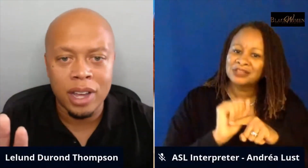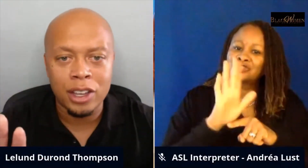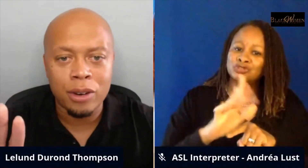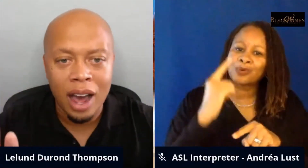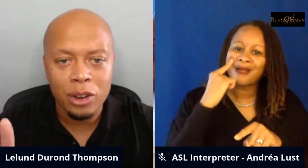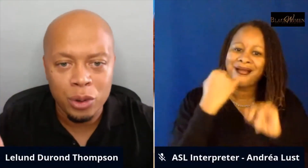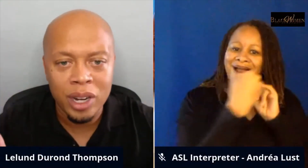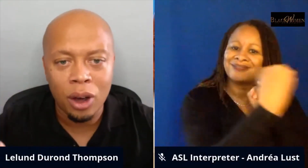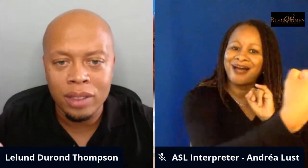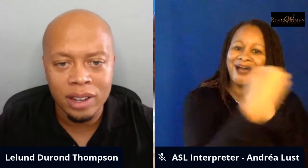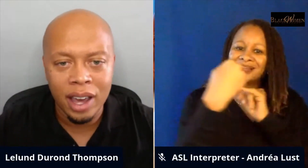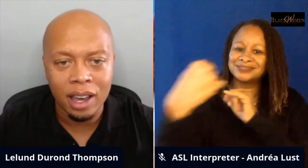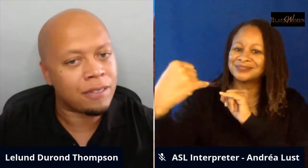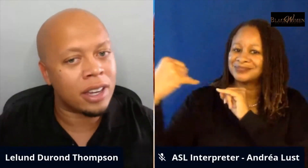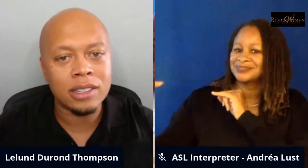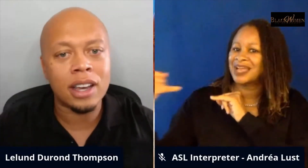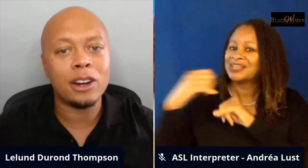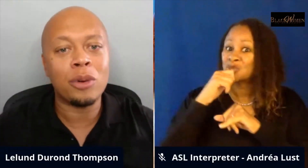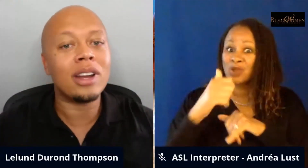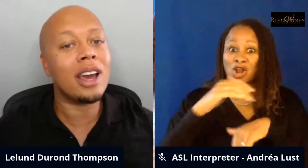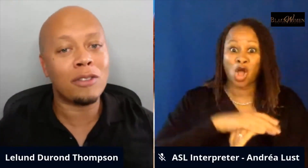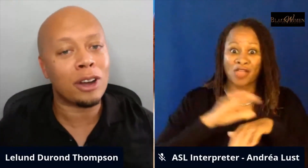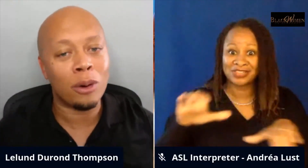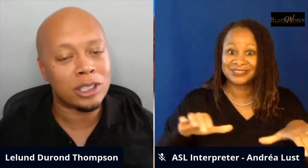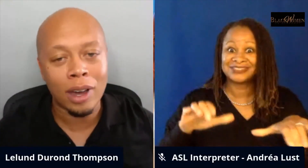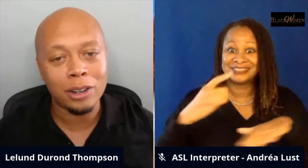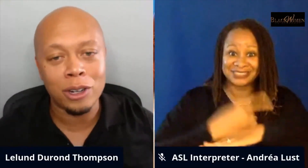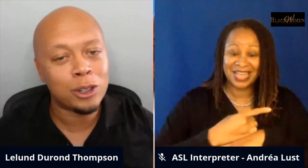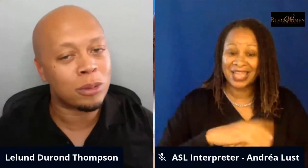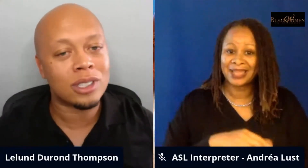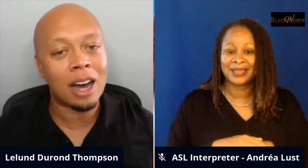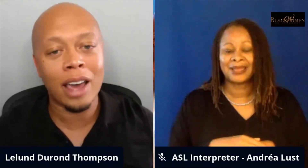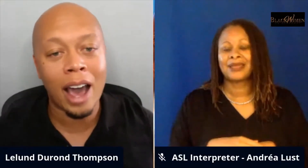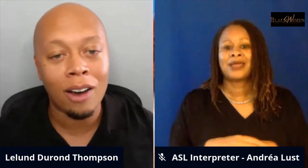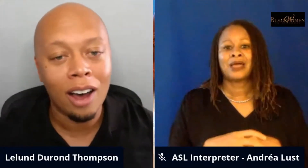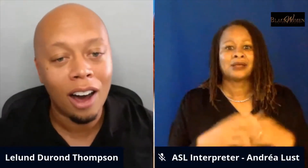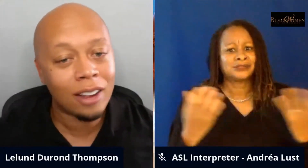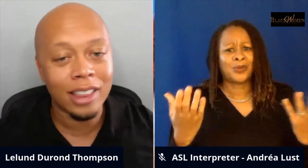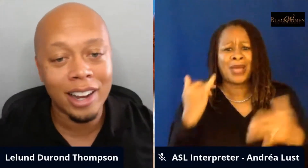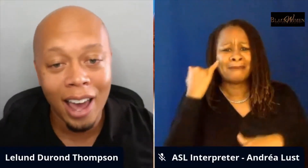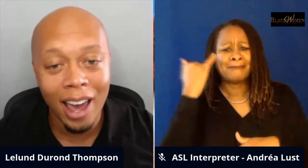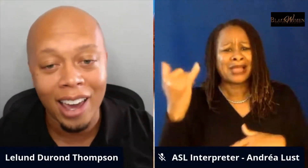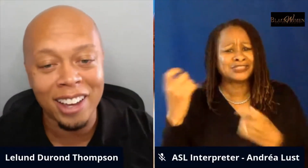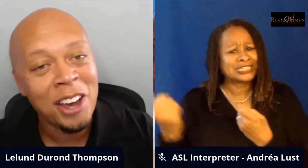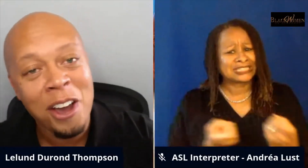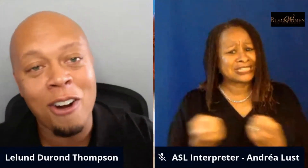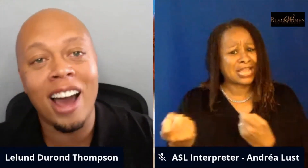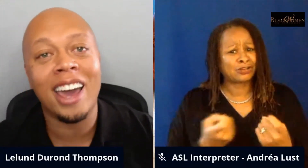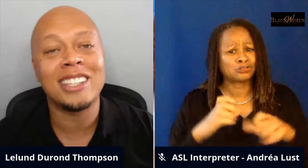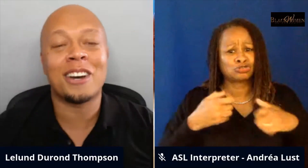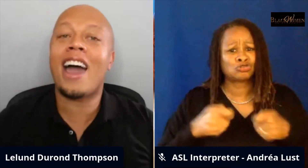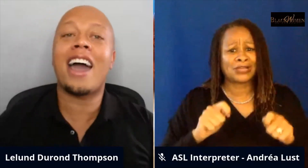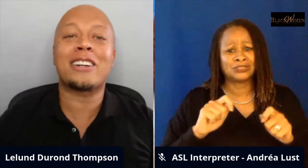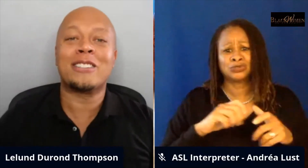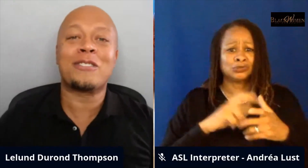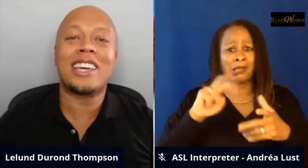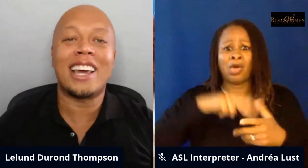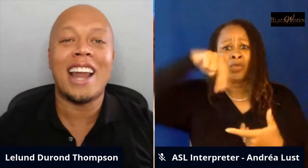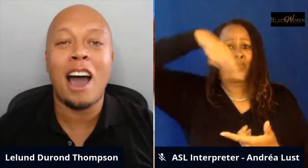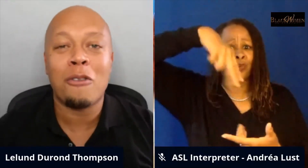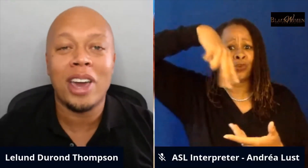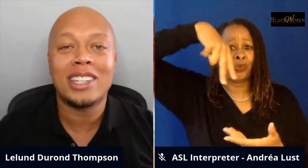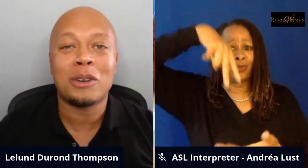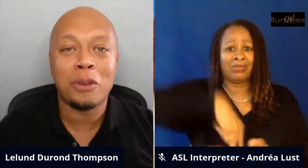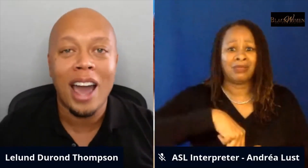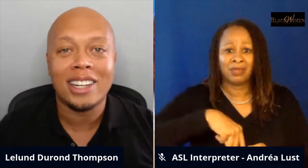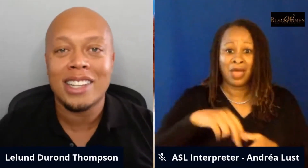so that you're not doing it on the day. A figure skater would never go and try to do a triple sow cow on the day, right? So actors, we